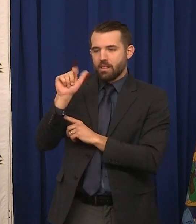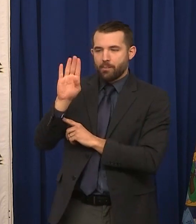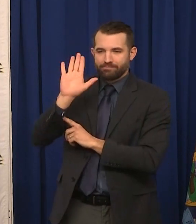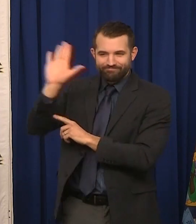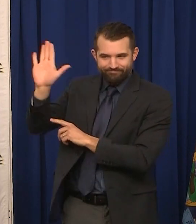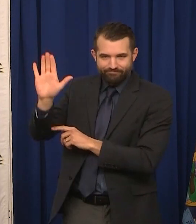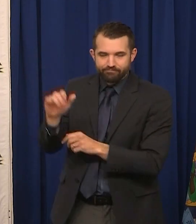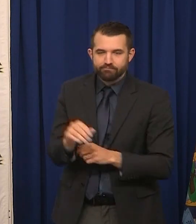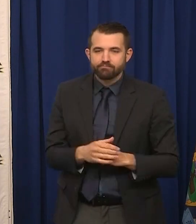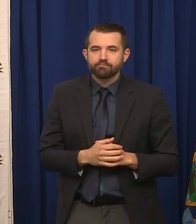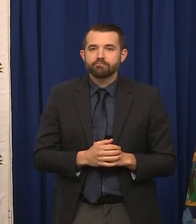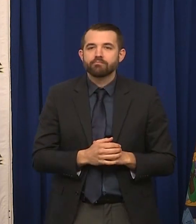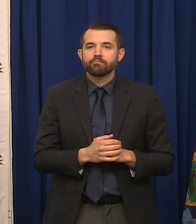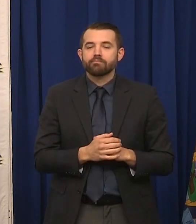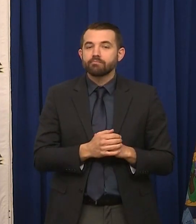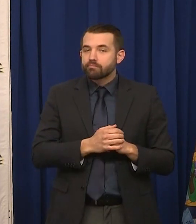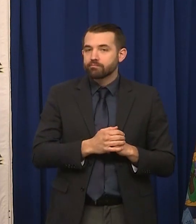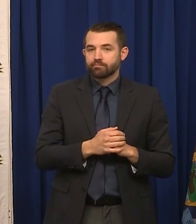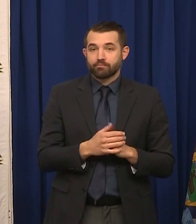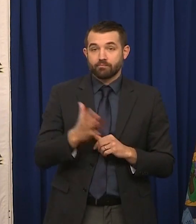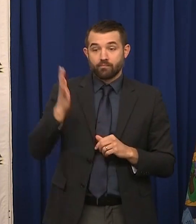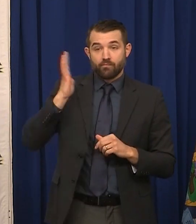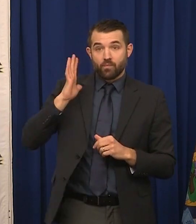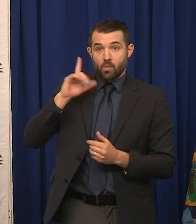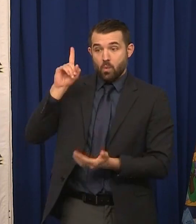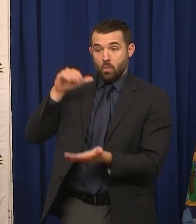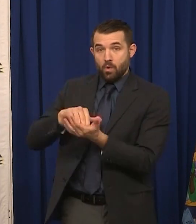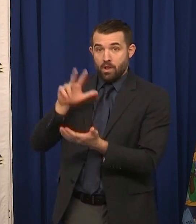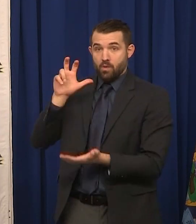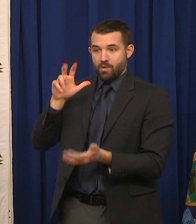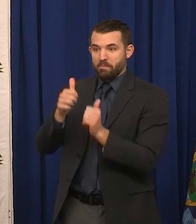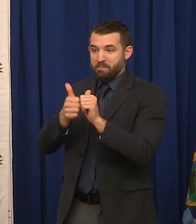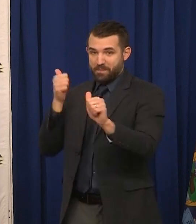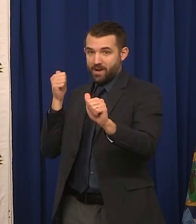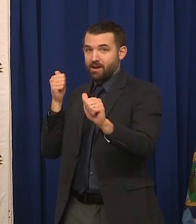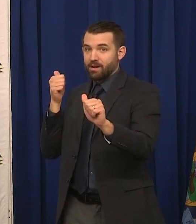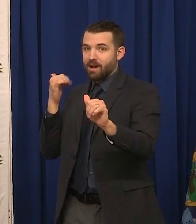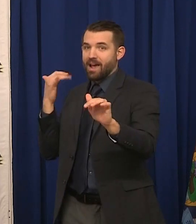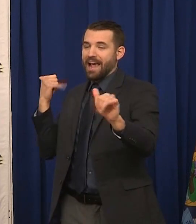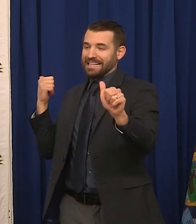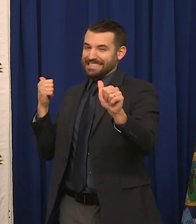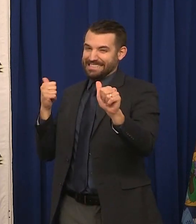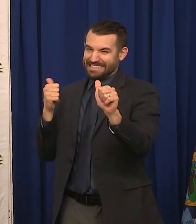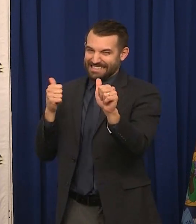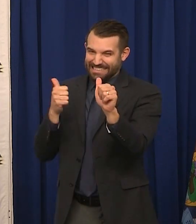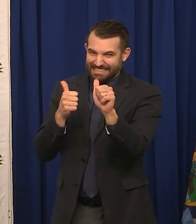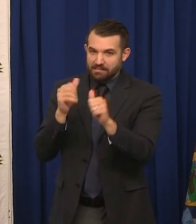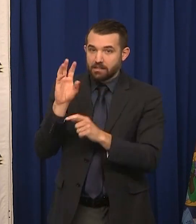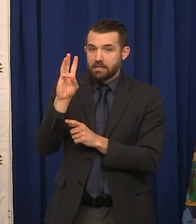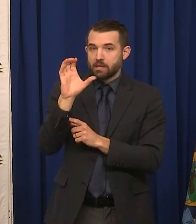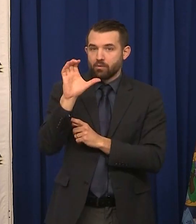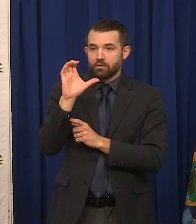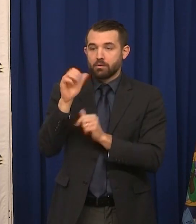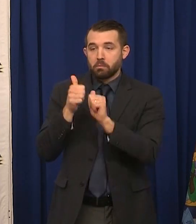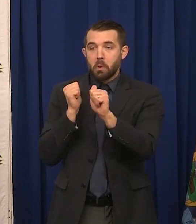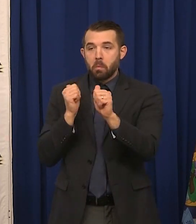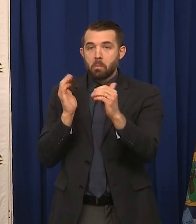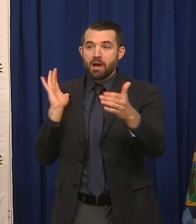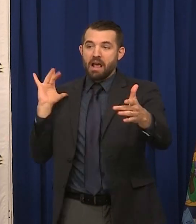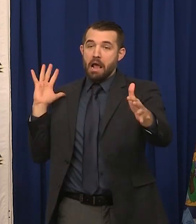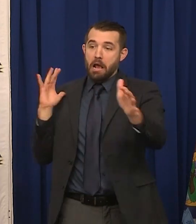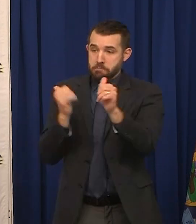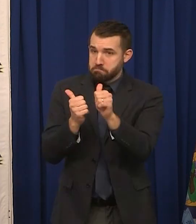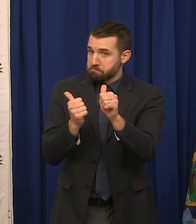number stands at 600 tests. These represent individuals who were in the lowest risk